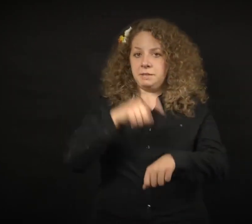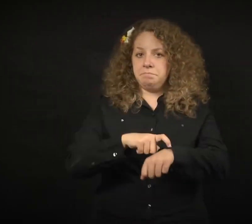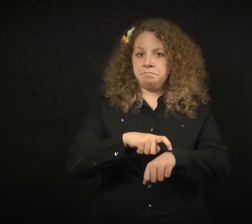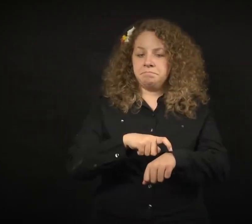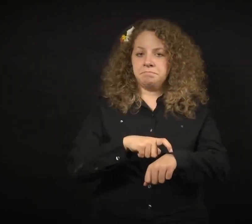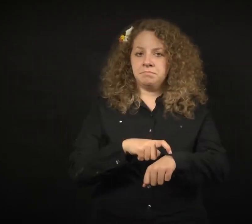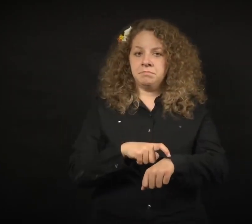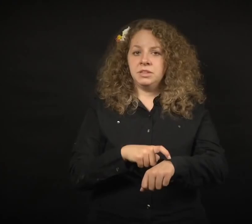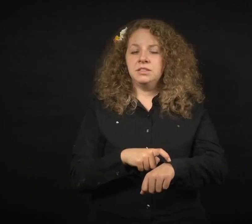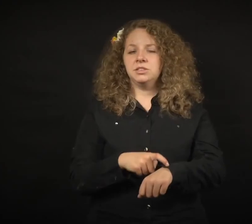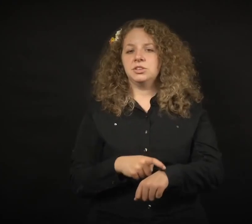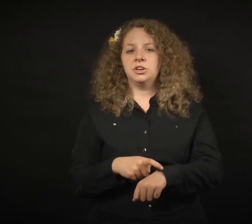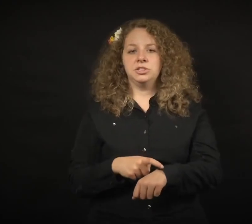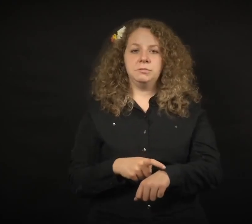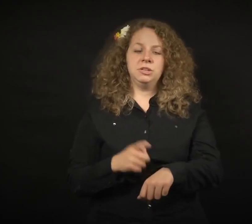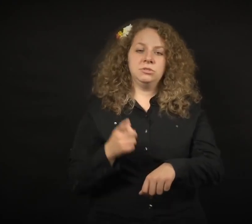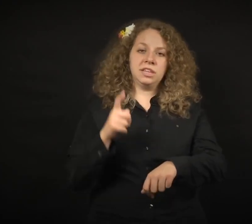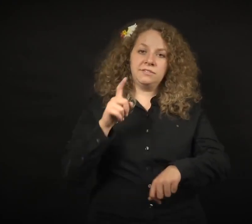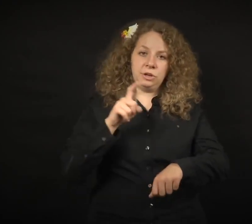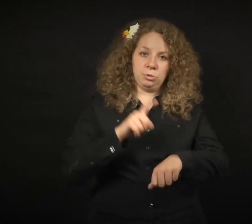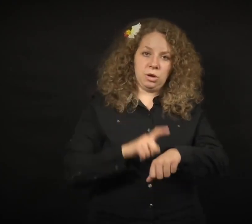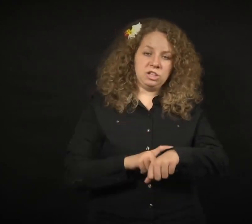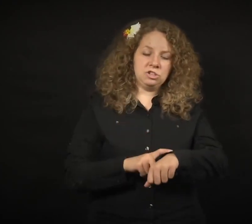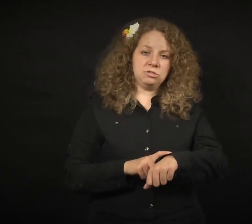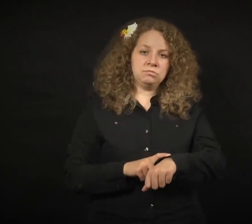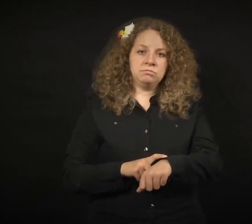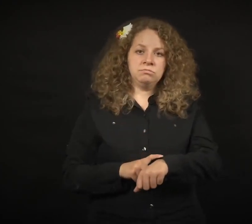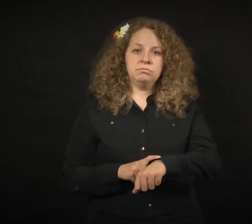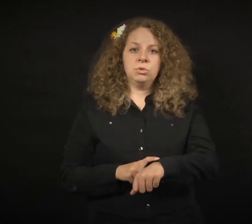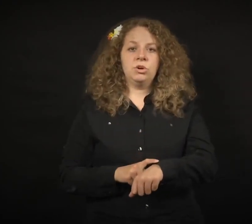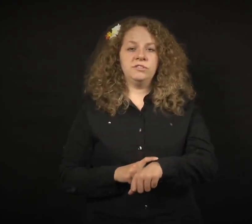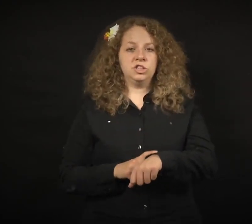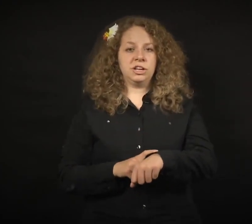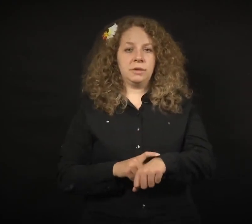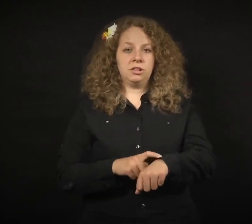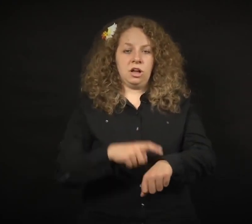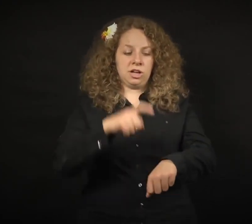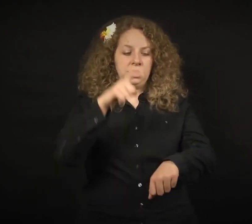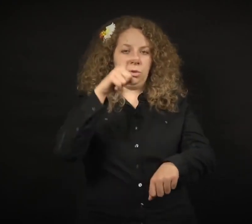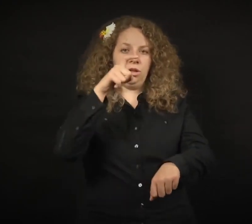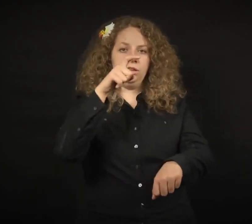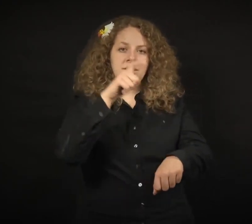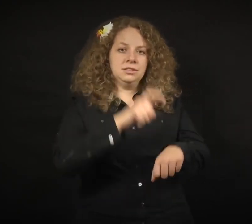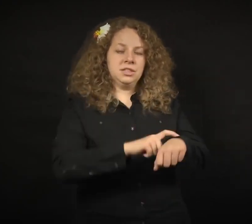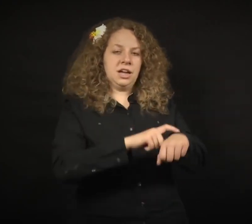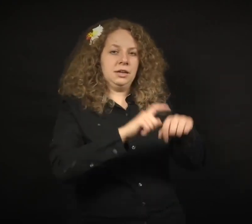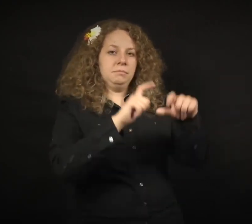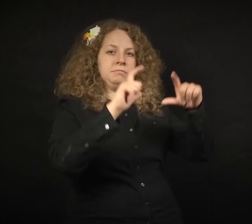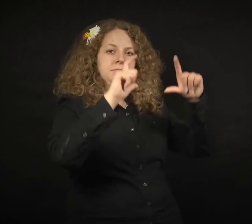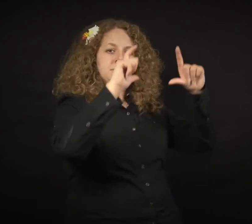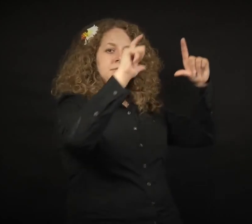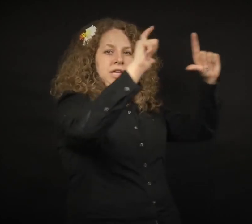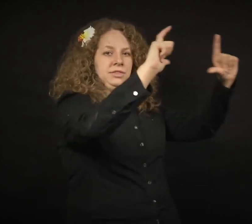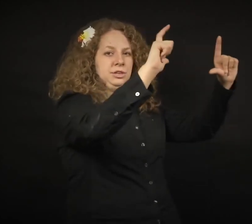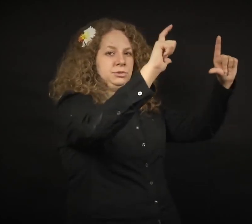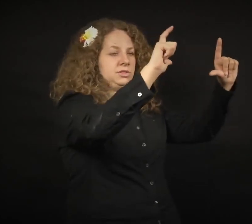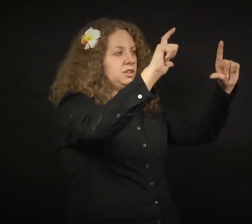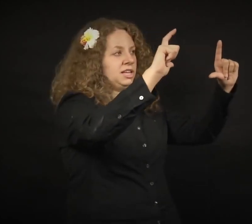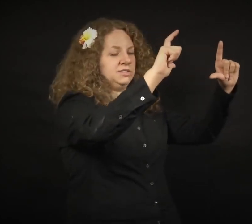time. This can also be used like for your watch, or if you're talking about a clock on the wall, time, and then use the